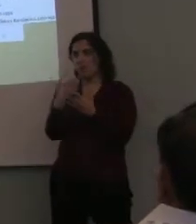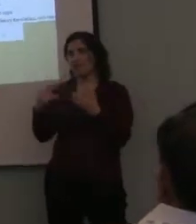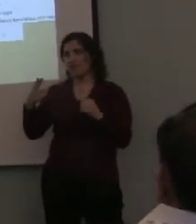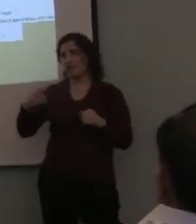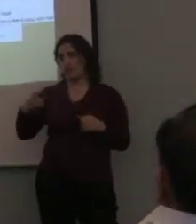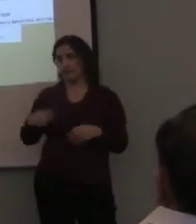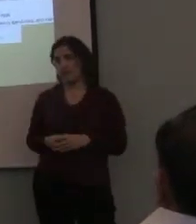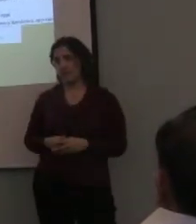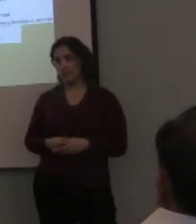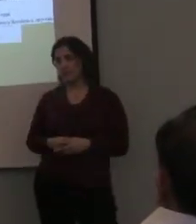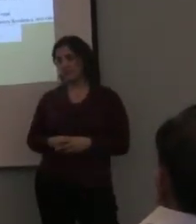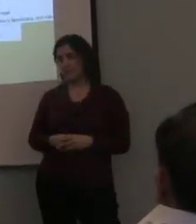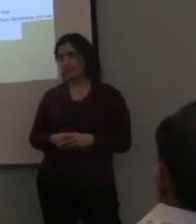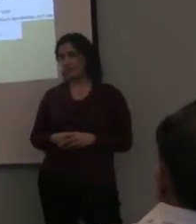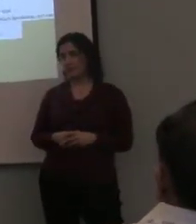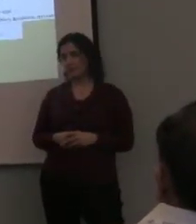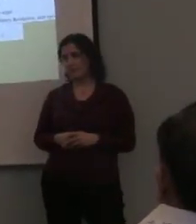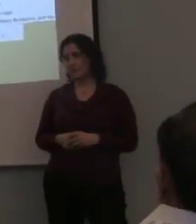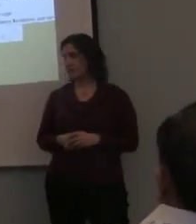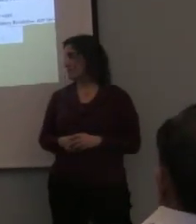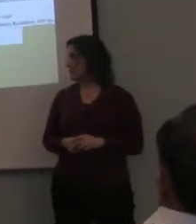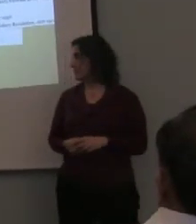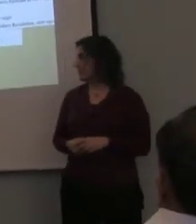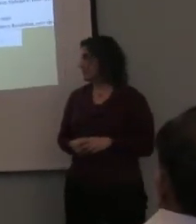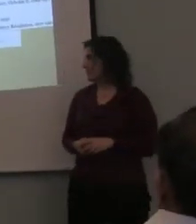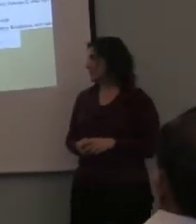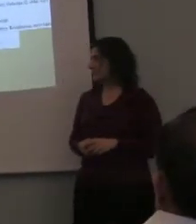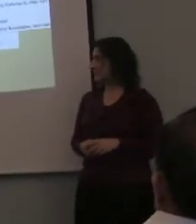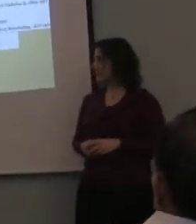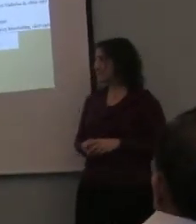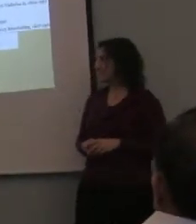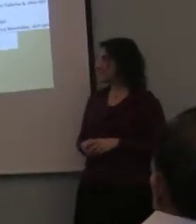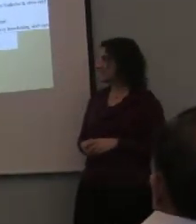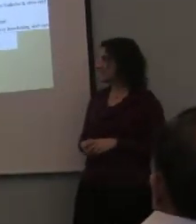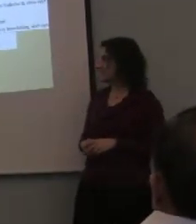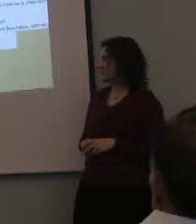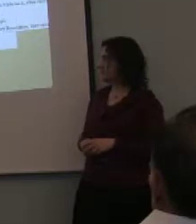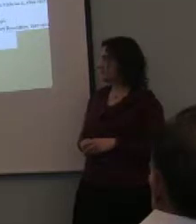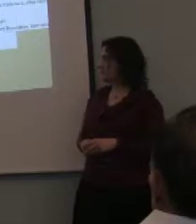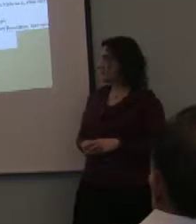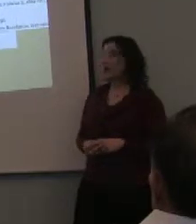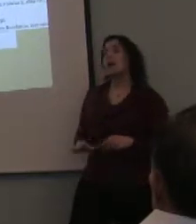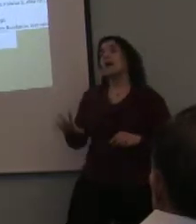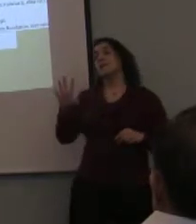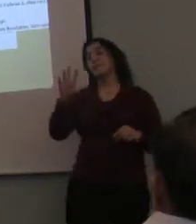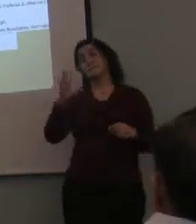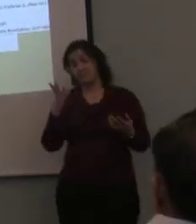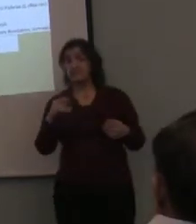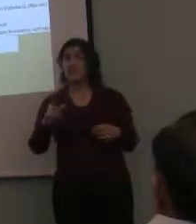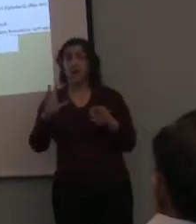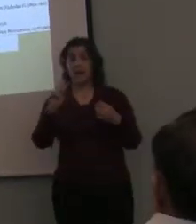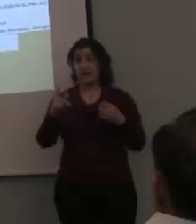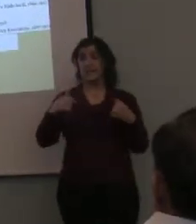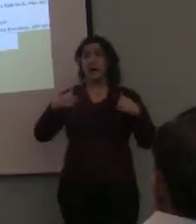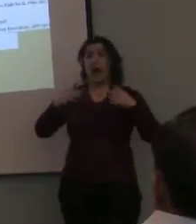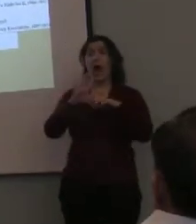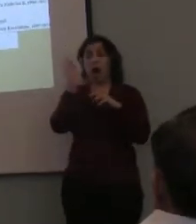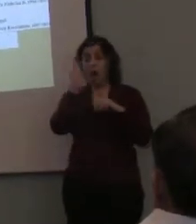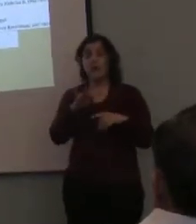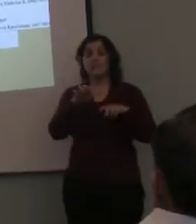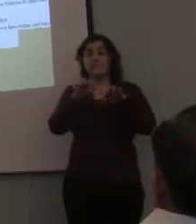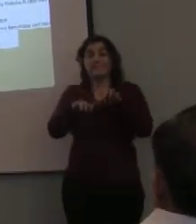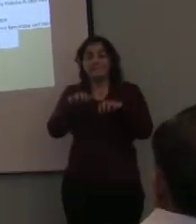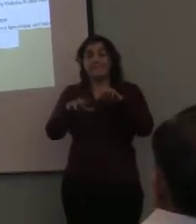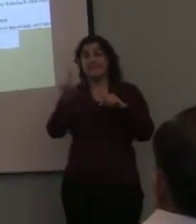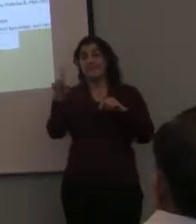So what could we do if we were to say, well, I'm sitting here, I'm already going to be entering